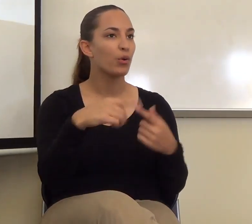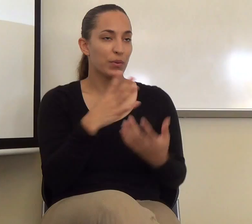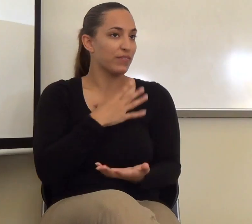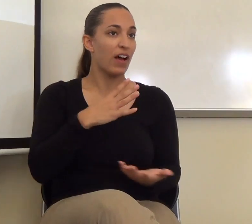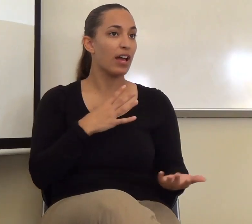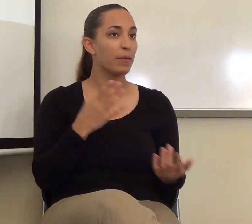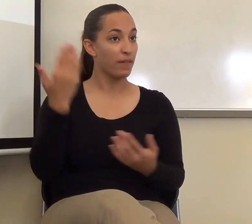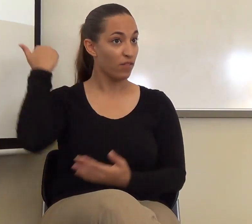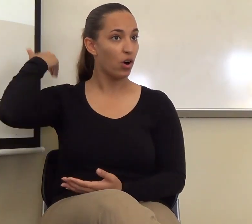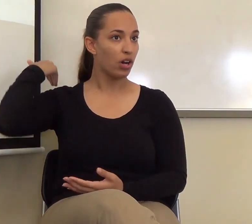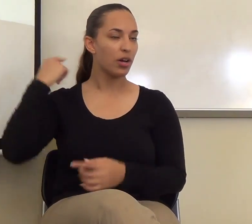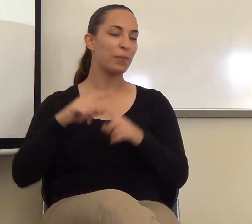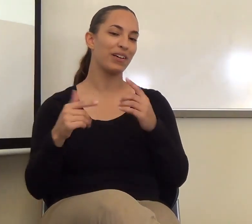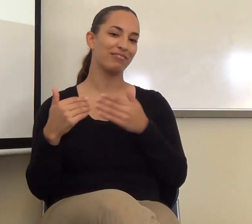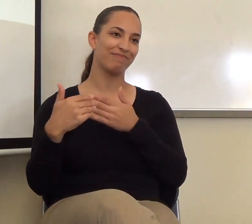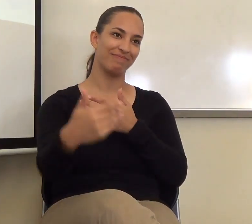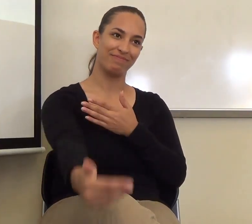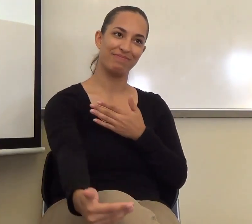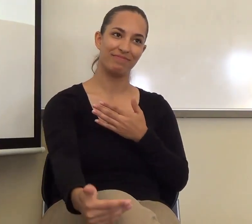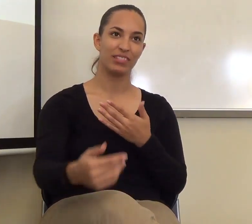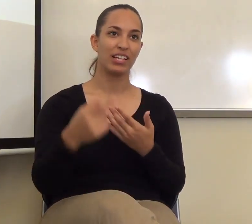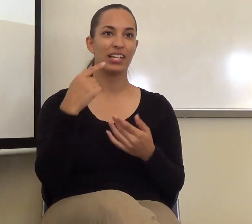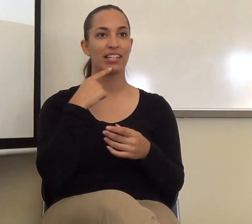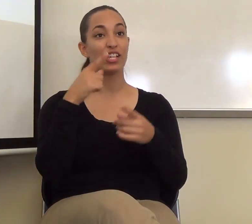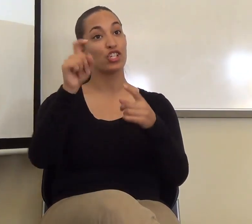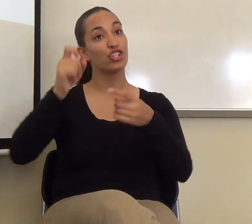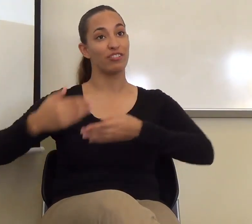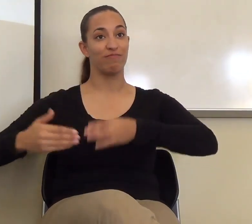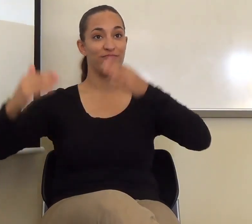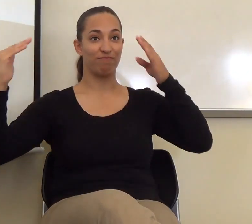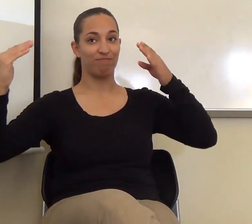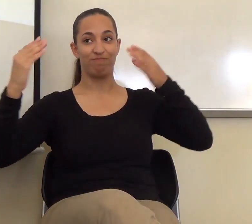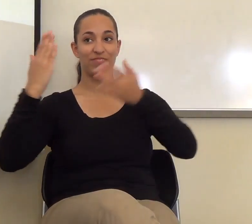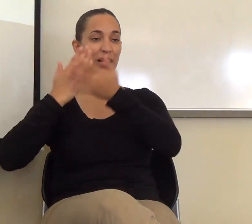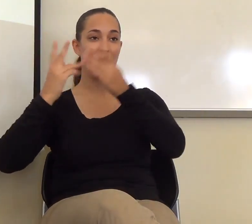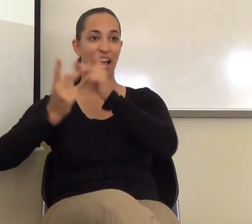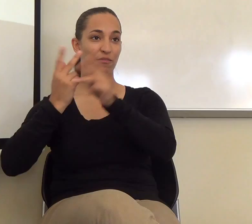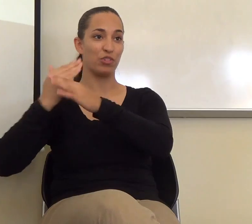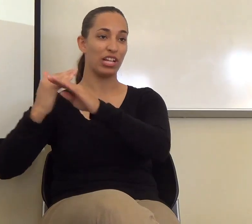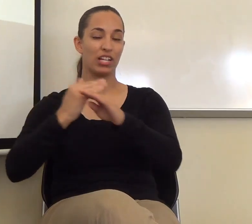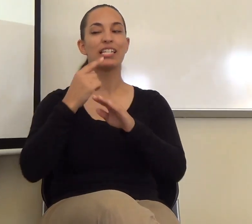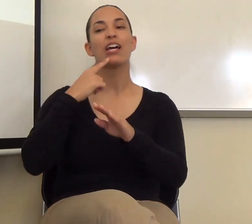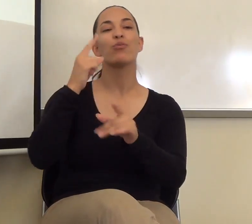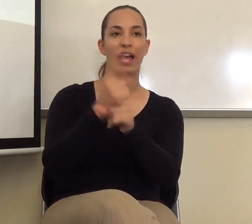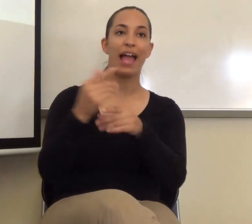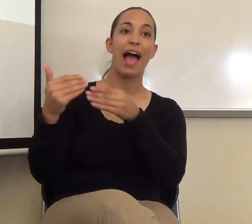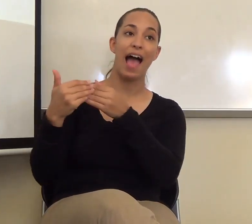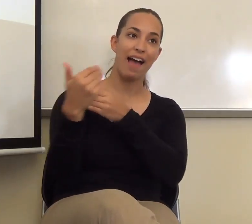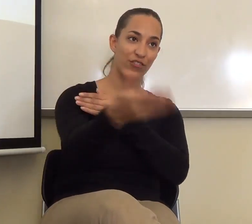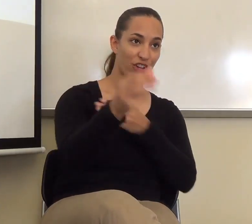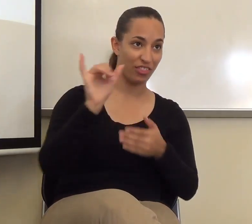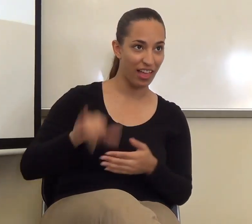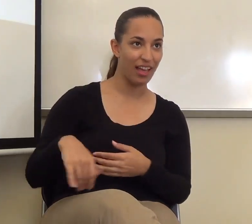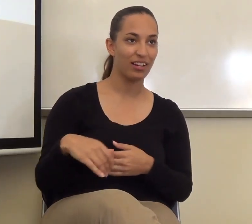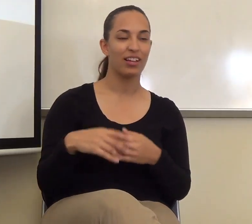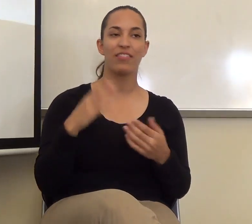like the Yeah. Pope or something. exactly. Because That's he's just it. waving and in a And after parade. that, He's they gonna stopped doing that. Yeah. A president has never been